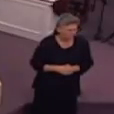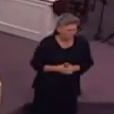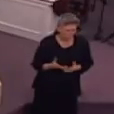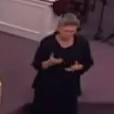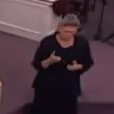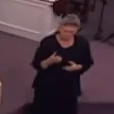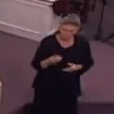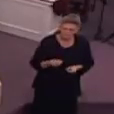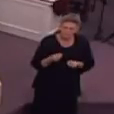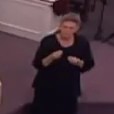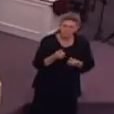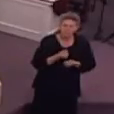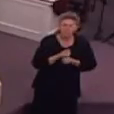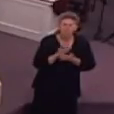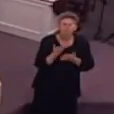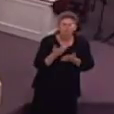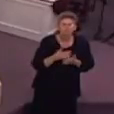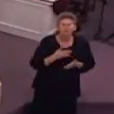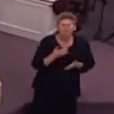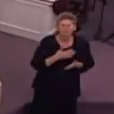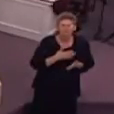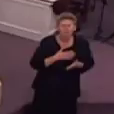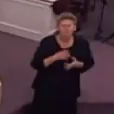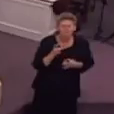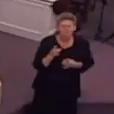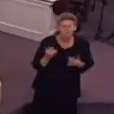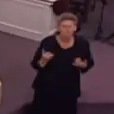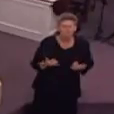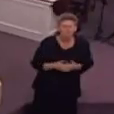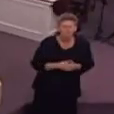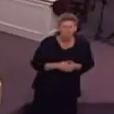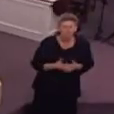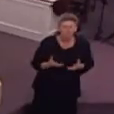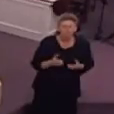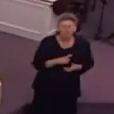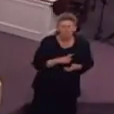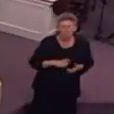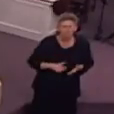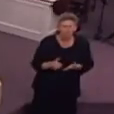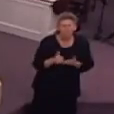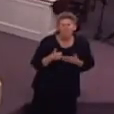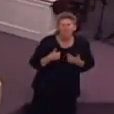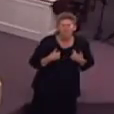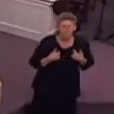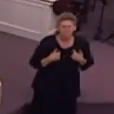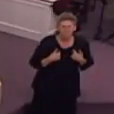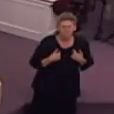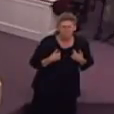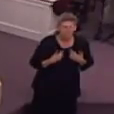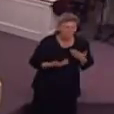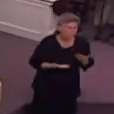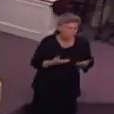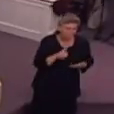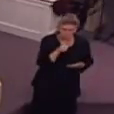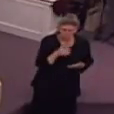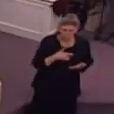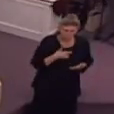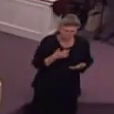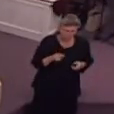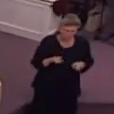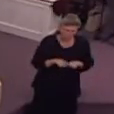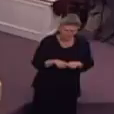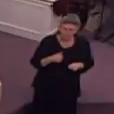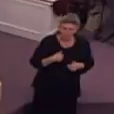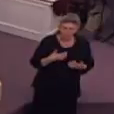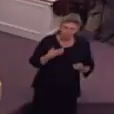I just want to give some expression to what I feel in my spirit today. I just want the Lord to help me. Maybe you don't feel like a misfit. Maybe